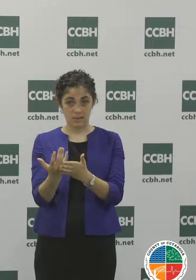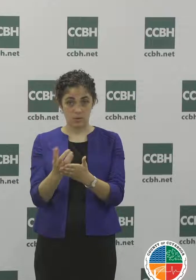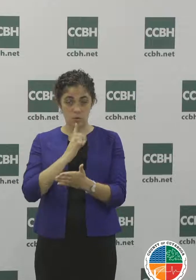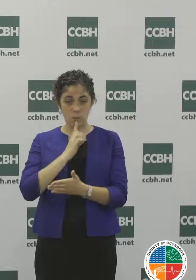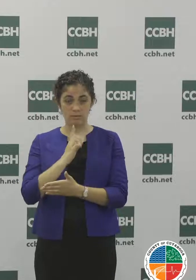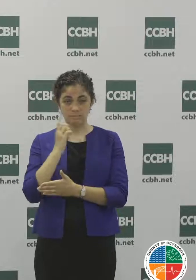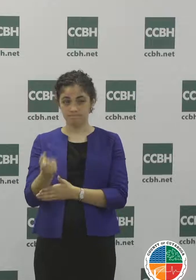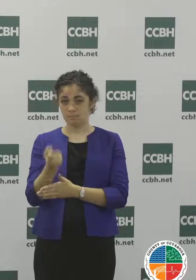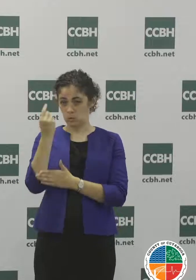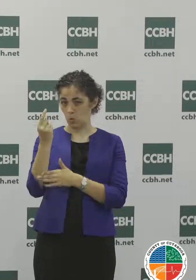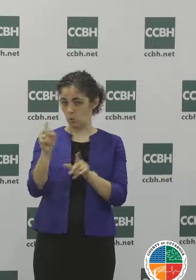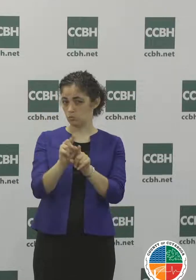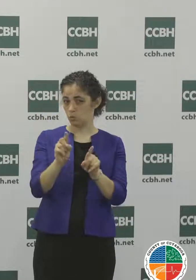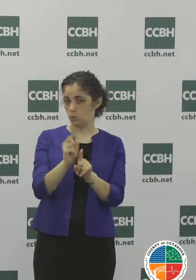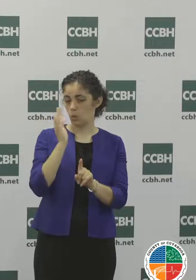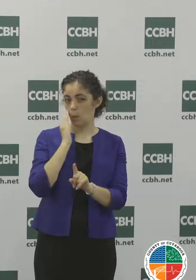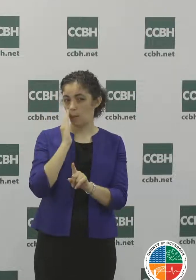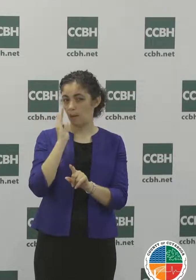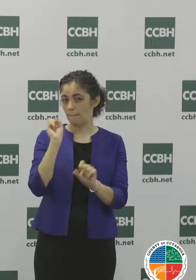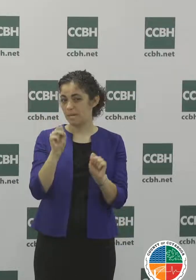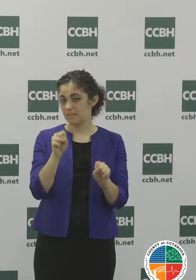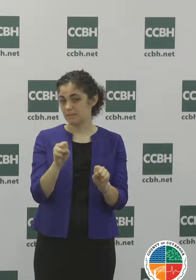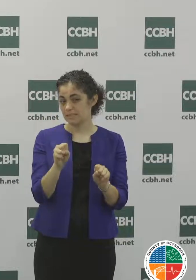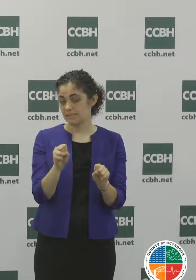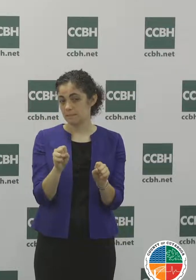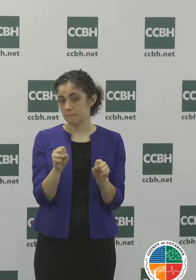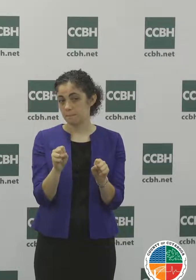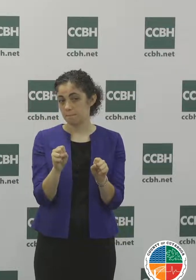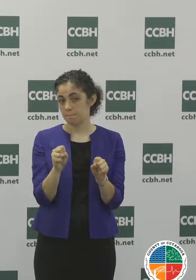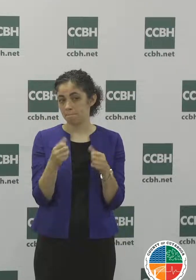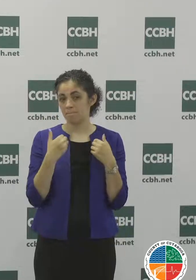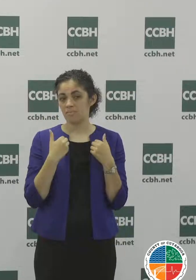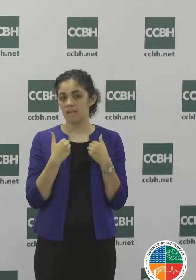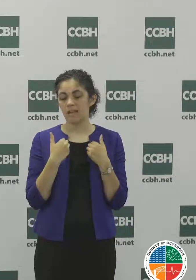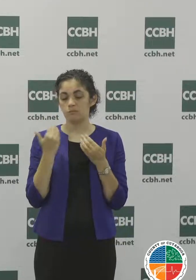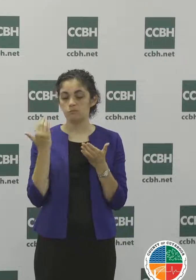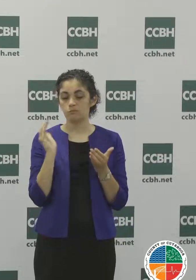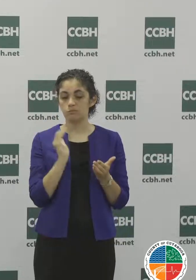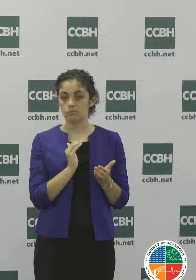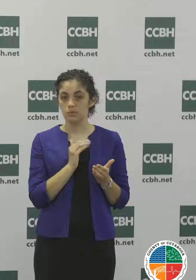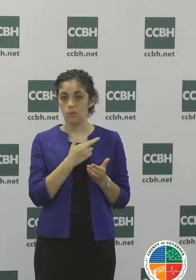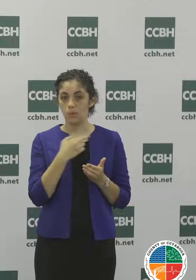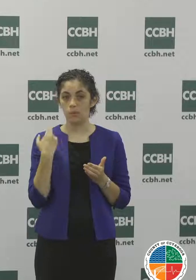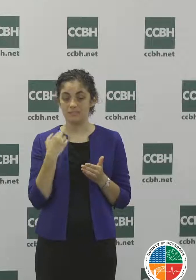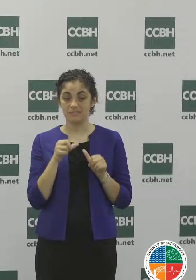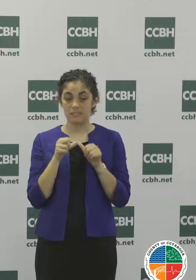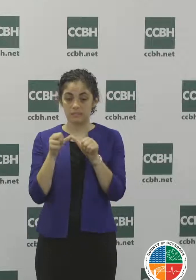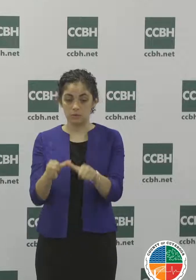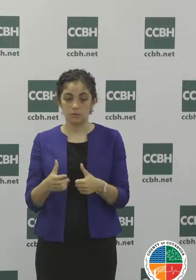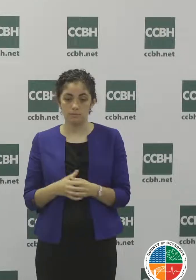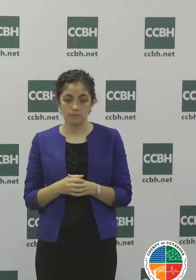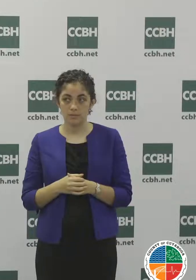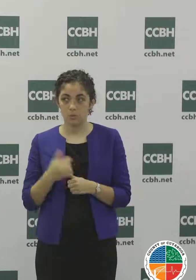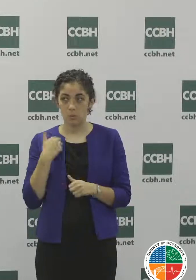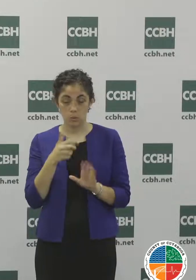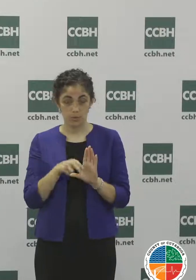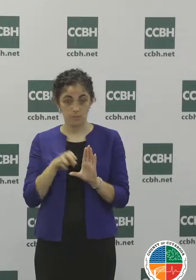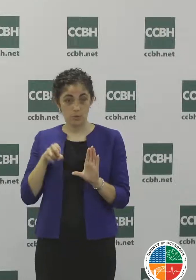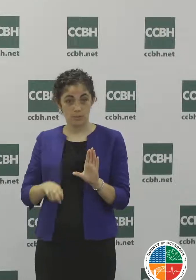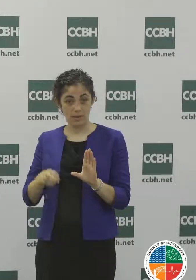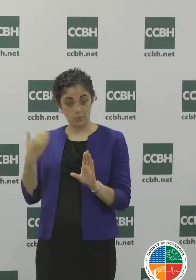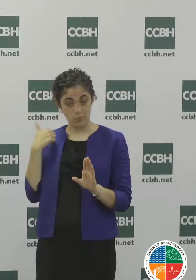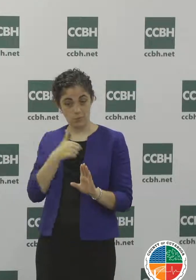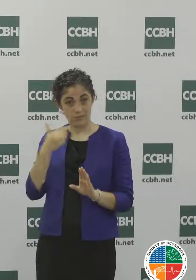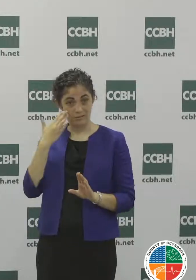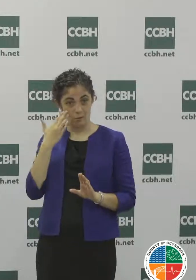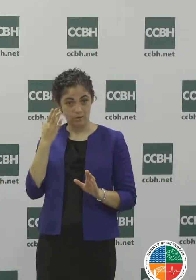into play, and also potentially make steps or take steps to reduce risk going forward. We pulled back, as we